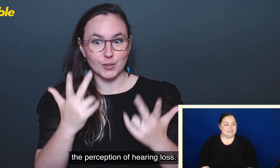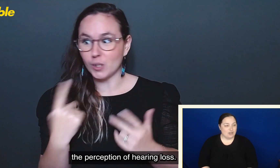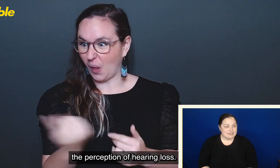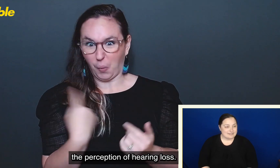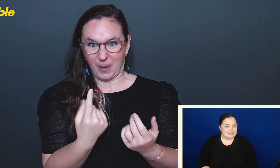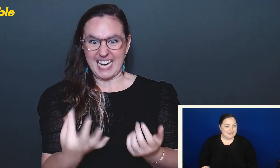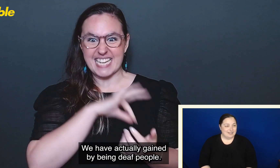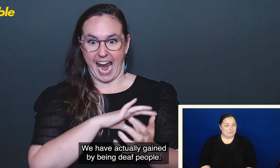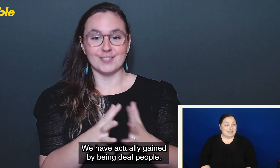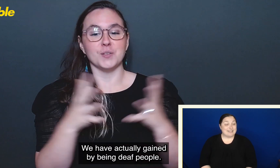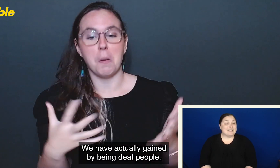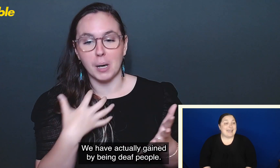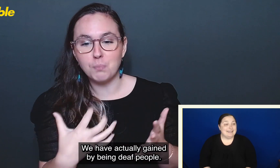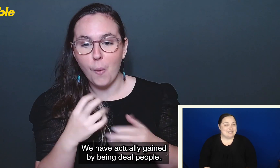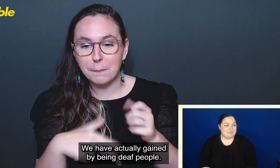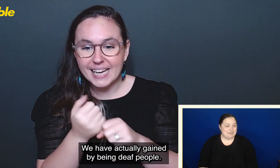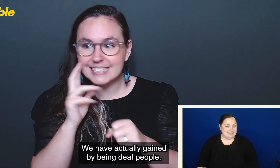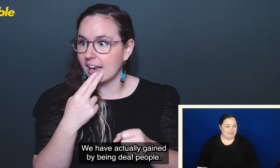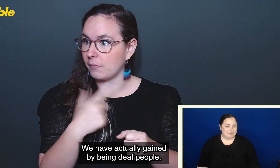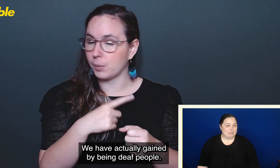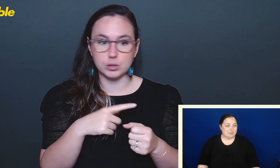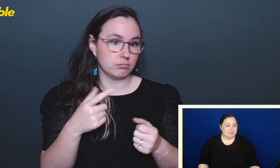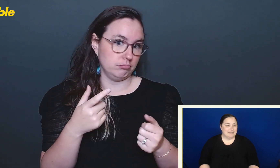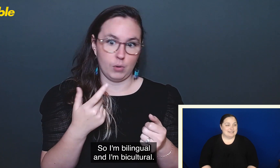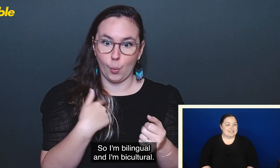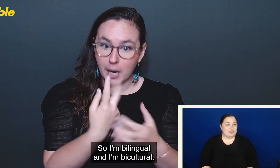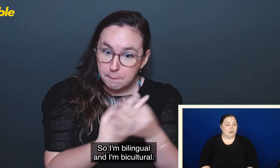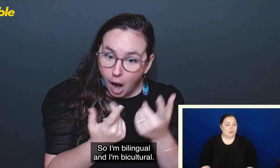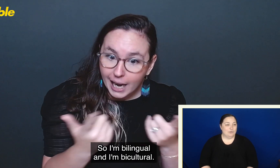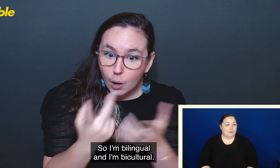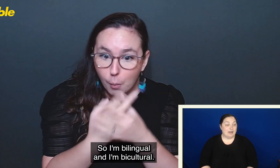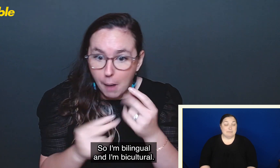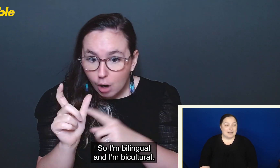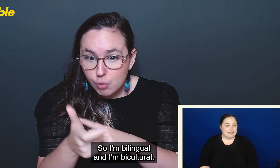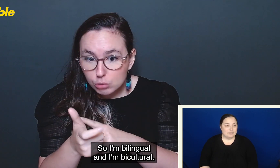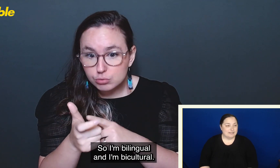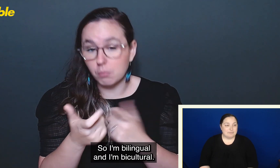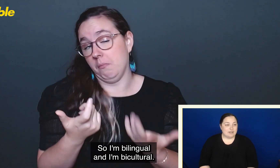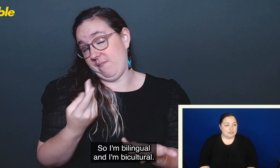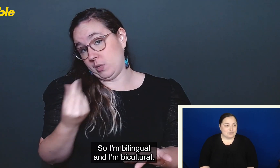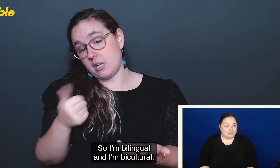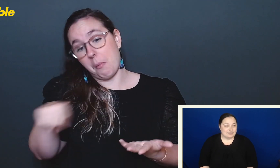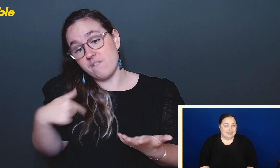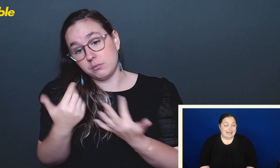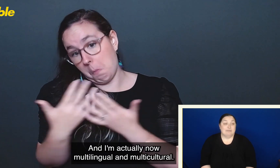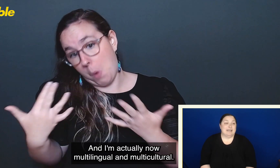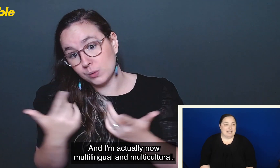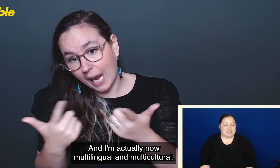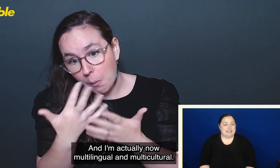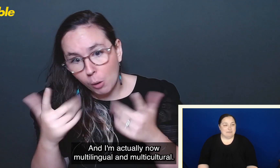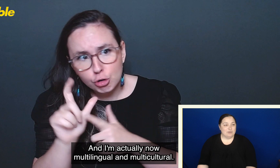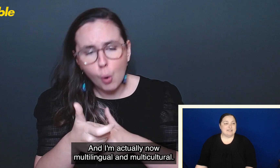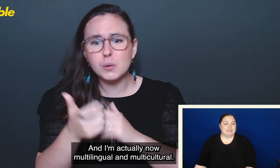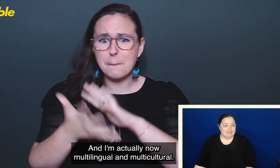hearing loss. We have actually gained by being deaf people. So I'm bilingual and I'm bicultural, and I'm